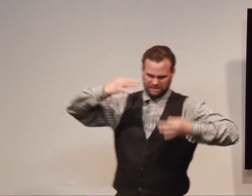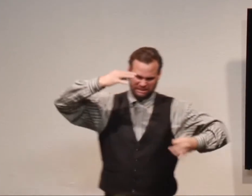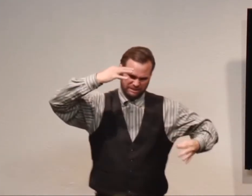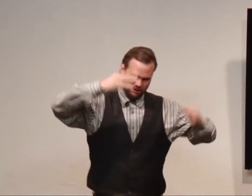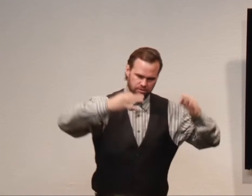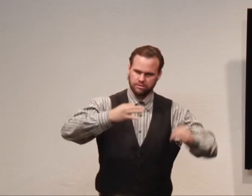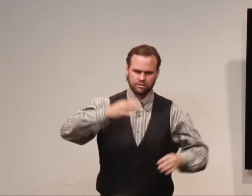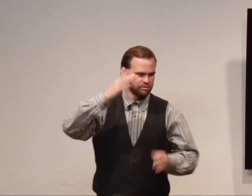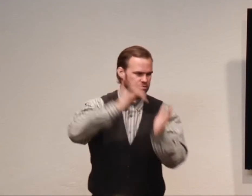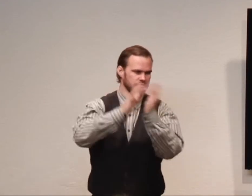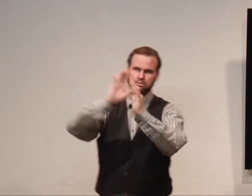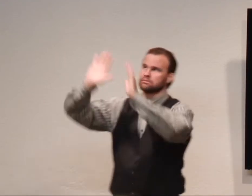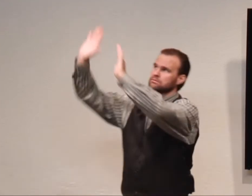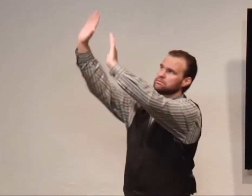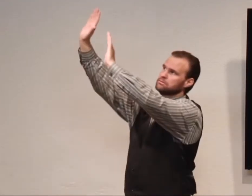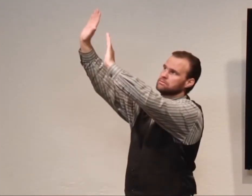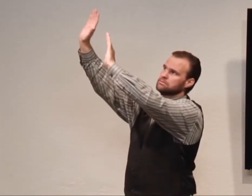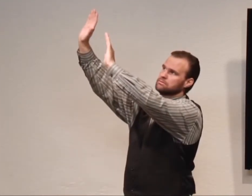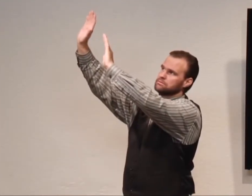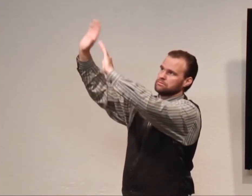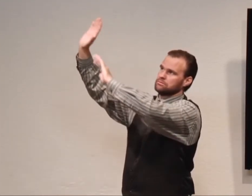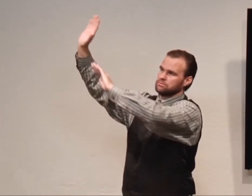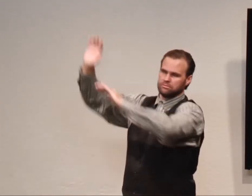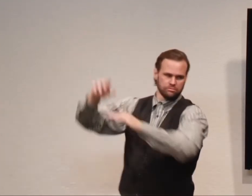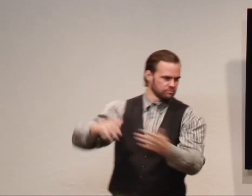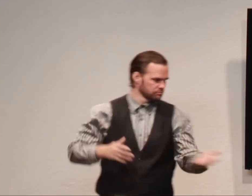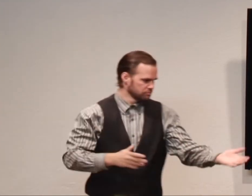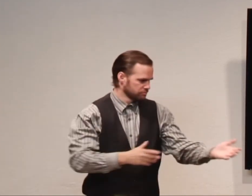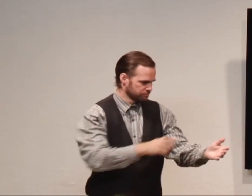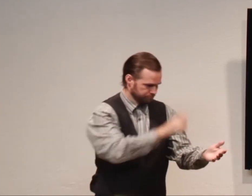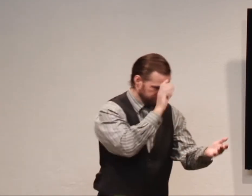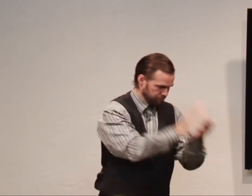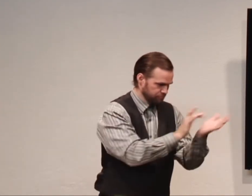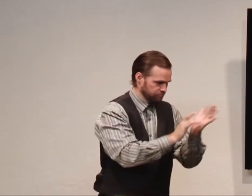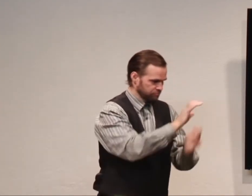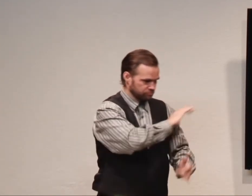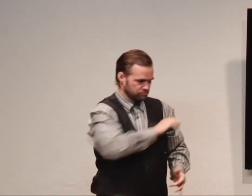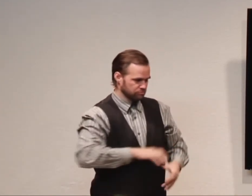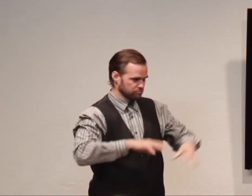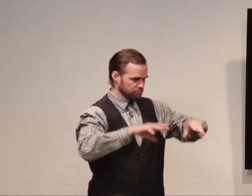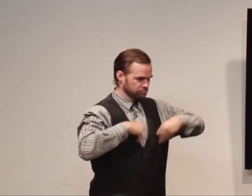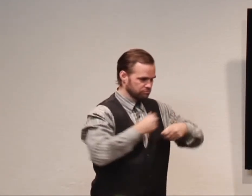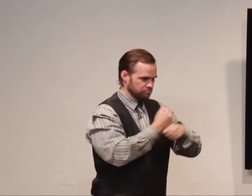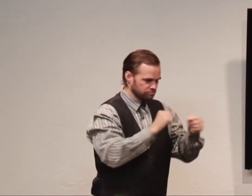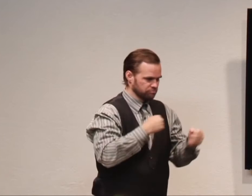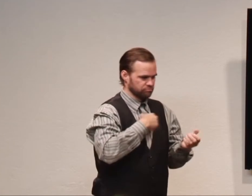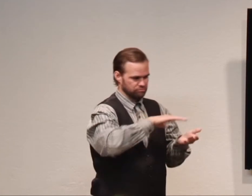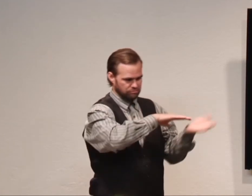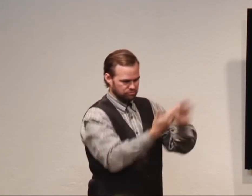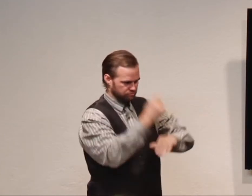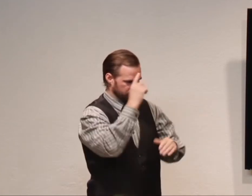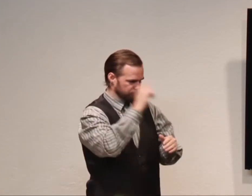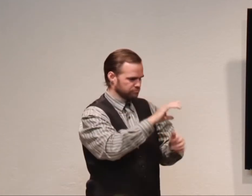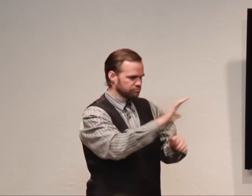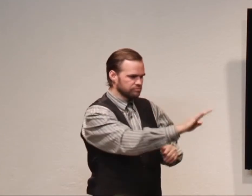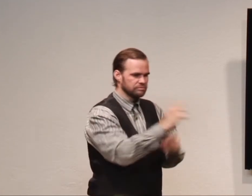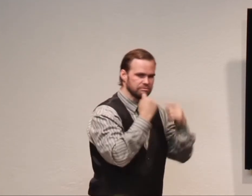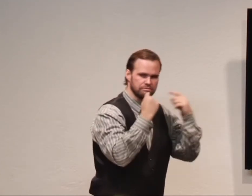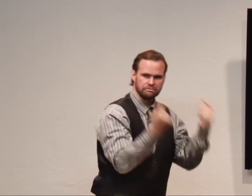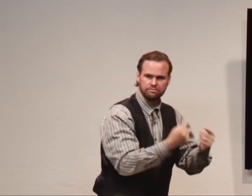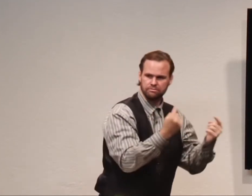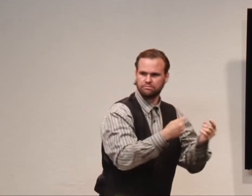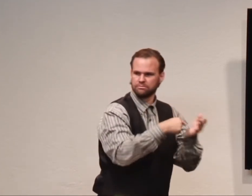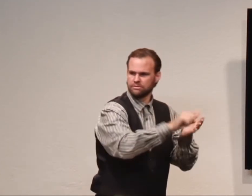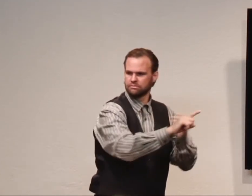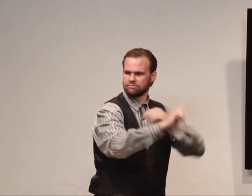He's our advocate. God's judgment and wrath is coming upon us. But Jesus Christ says, "This person has believed in Jesus Christ."